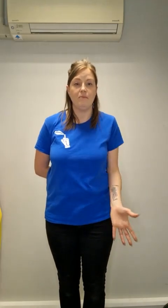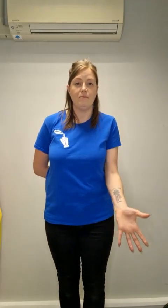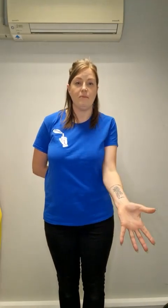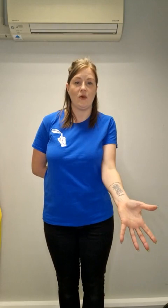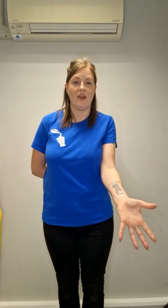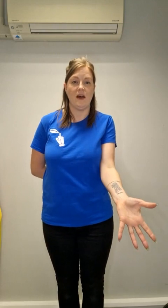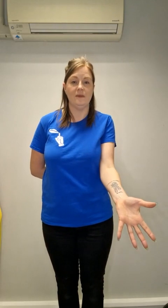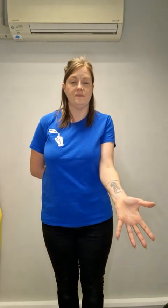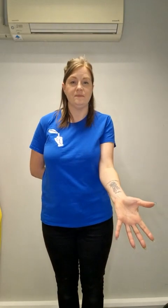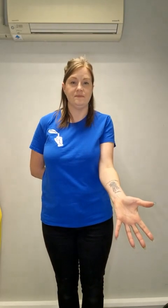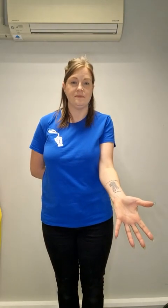Boccia.